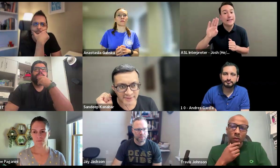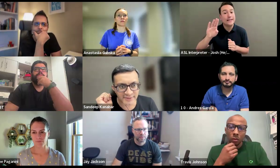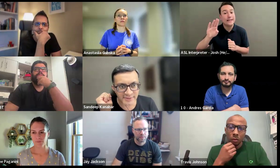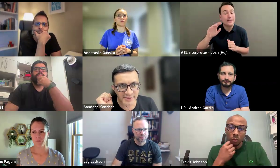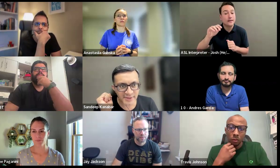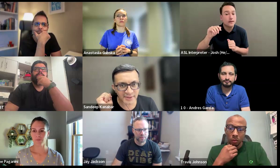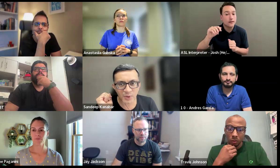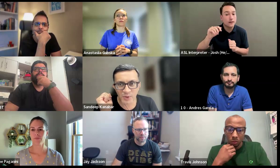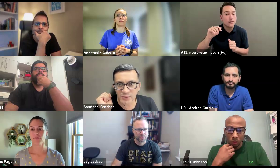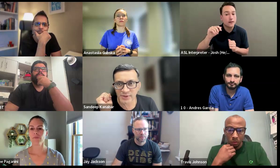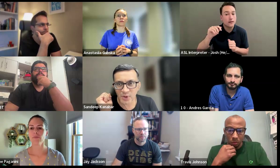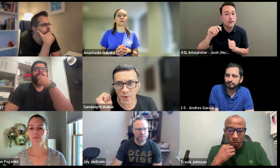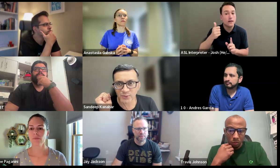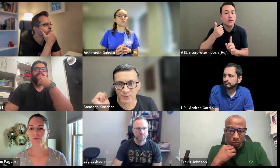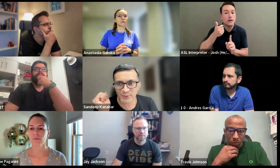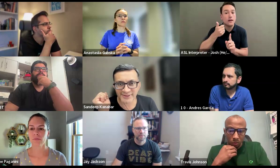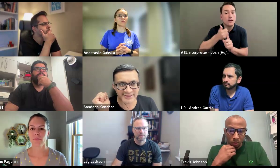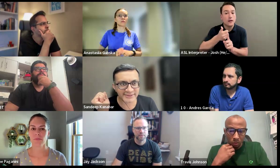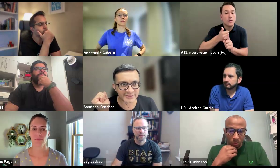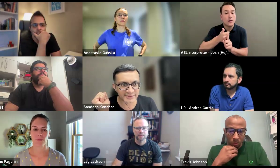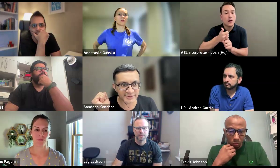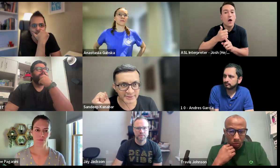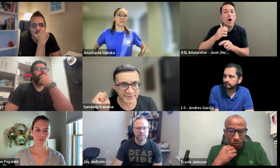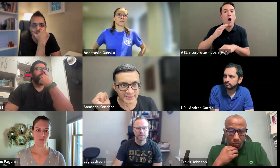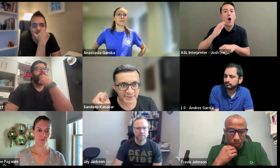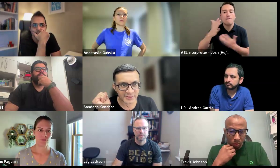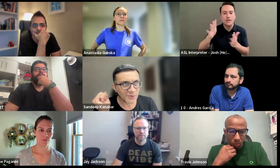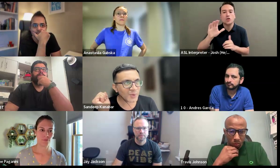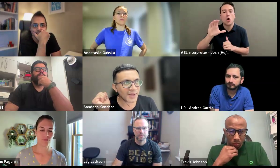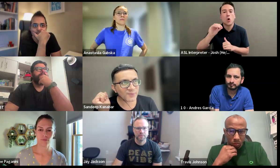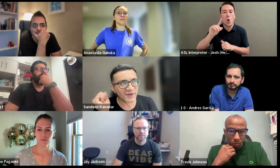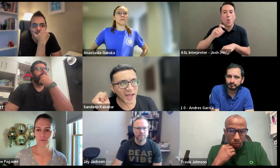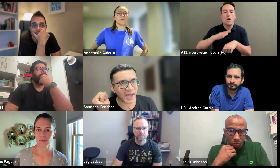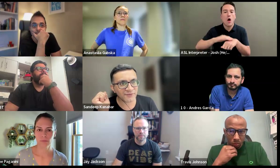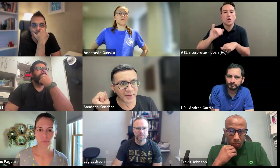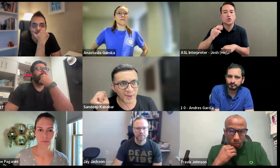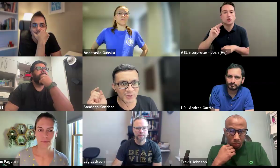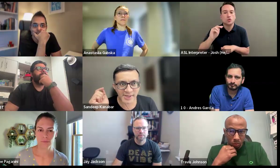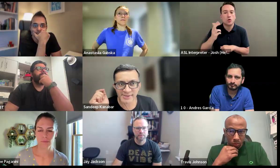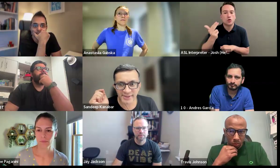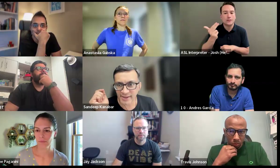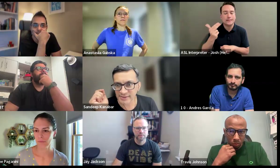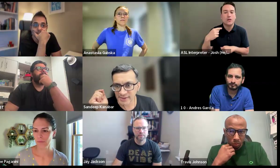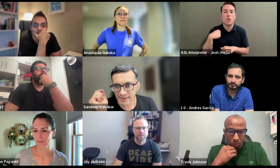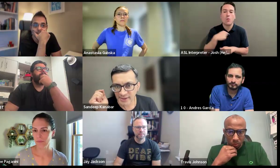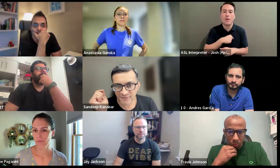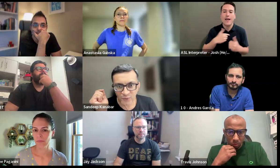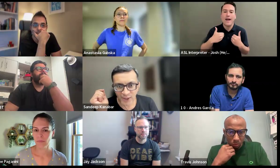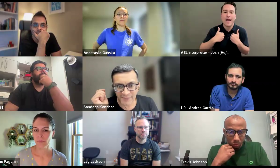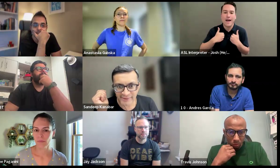event it closes on June 30th. So like we have about 6 days if you are